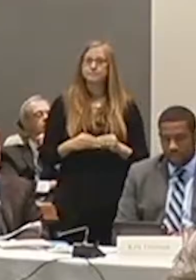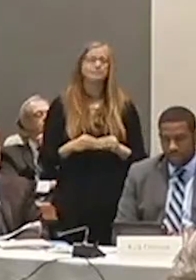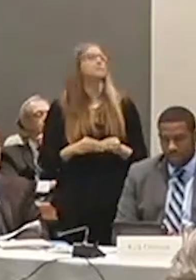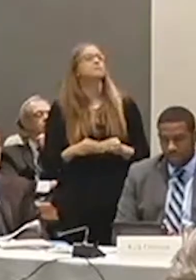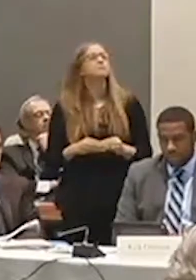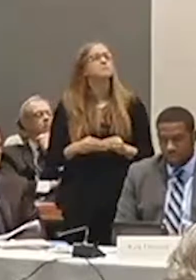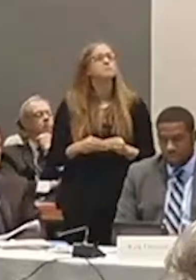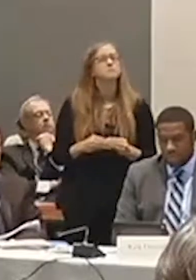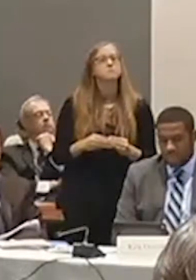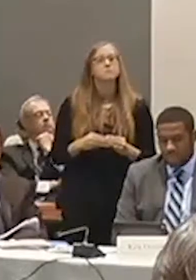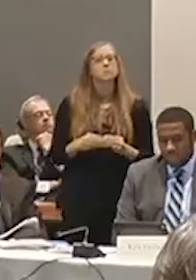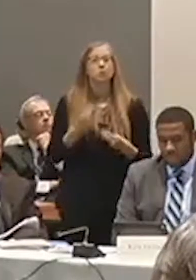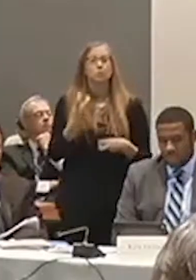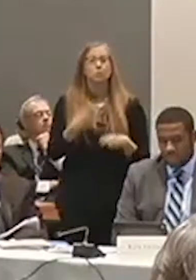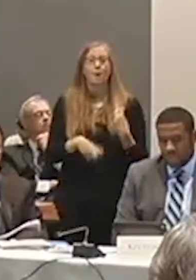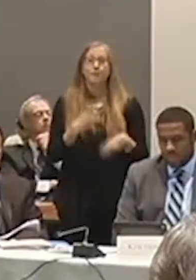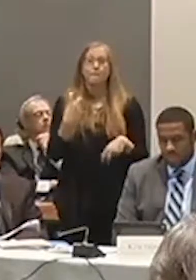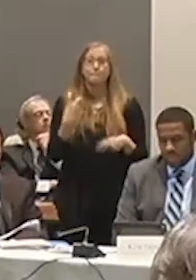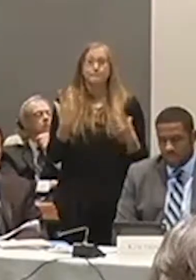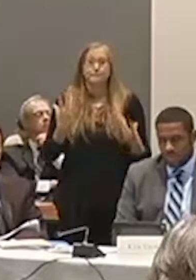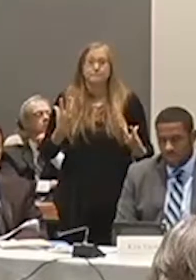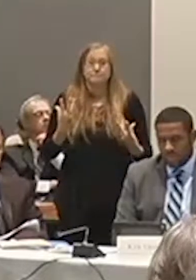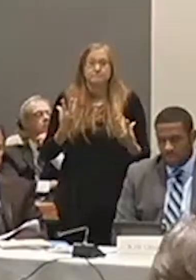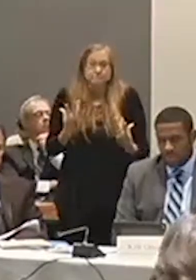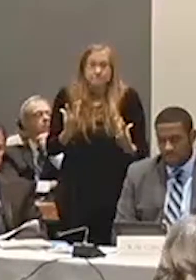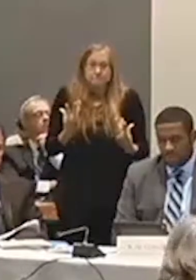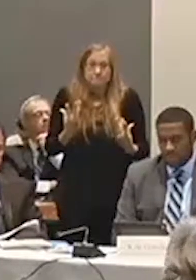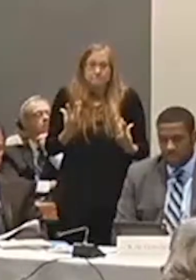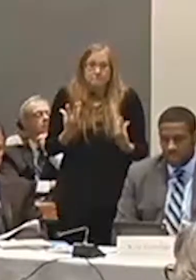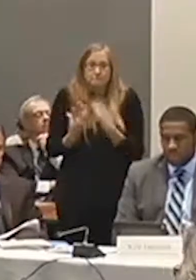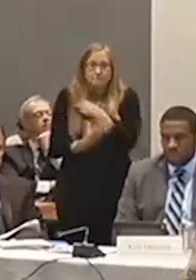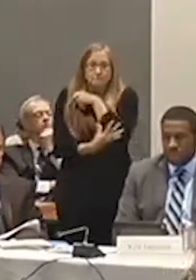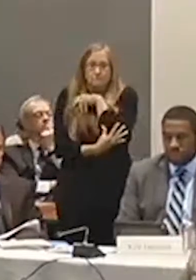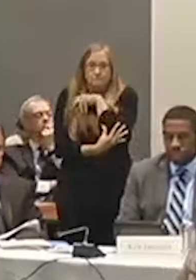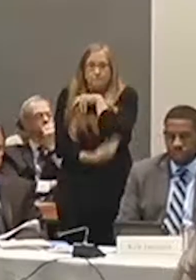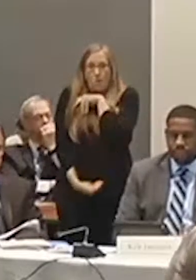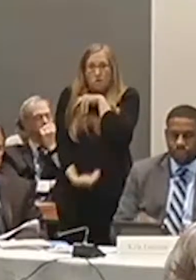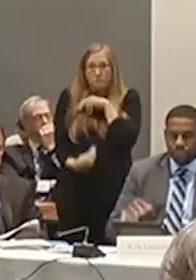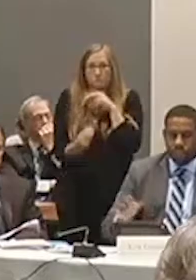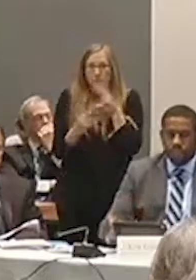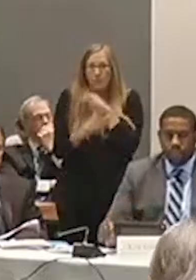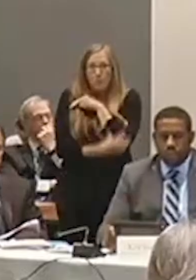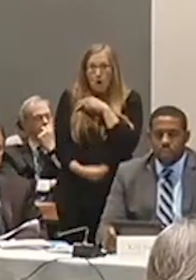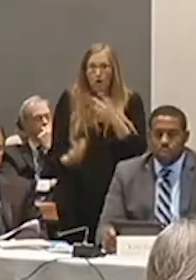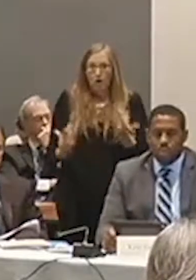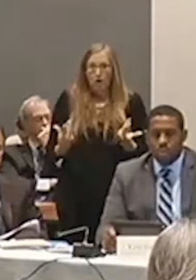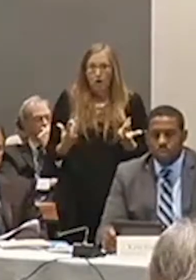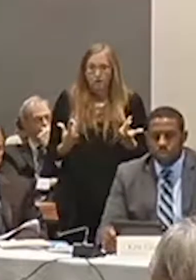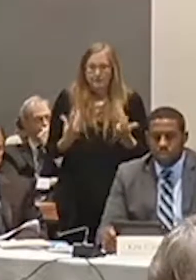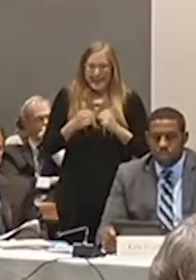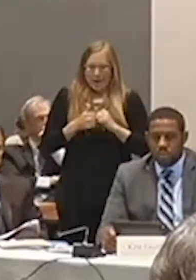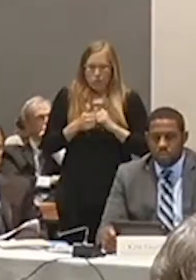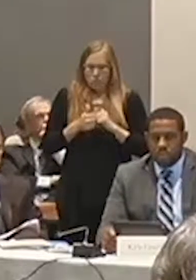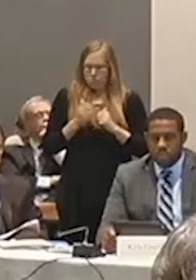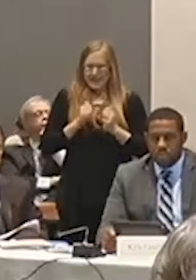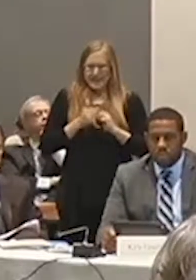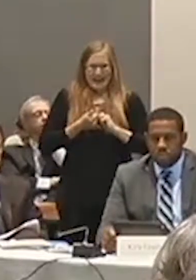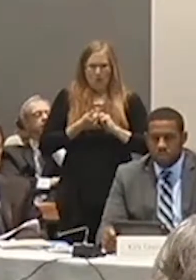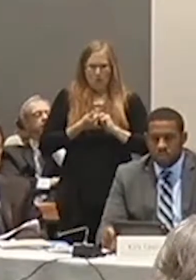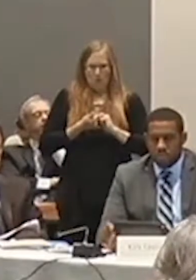The issue of poverty, of course, is beyond the scope of any or pretty much any public utility. You know, these are intractable